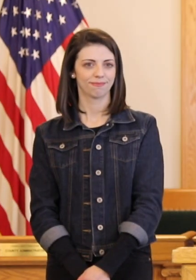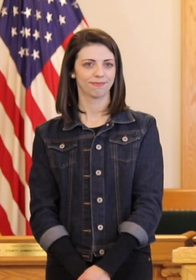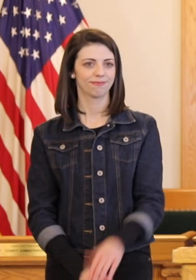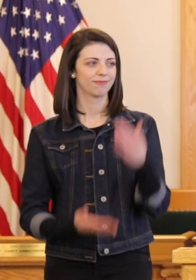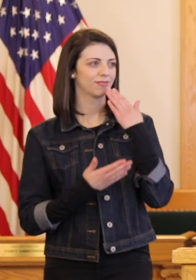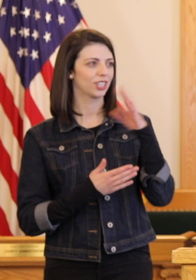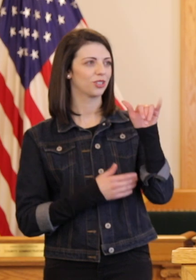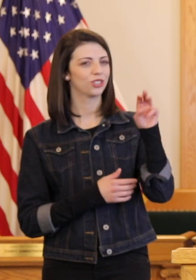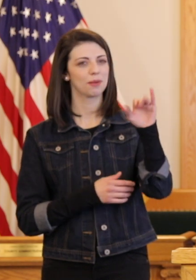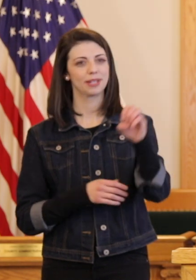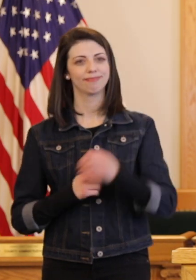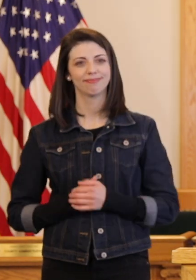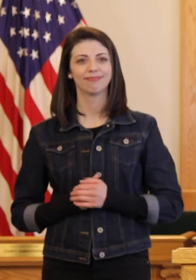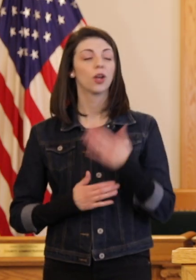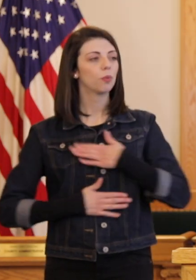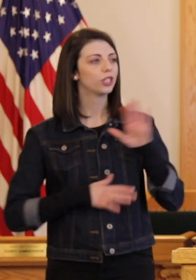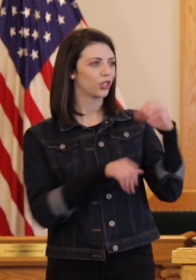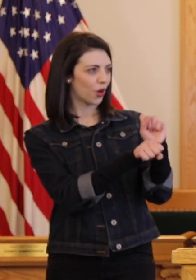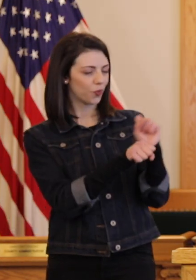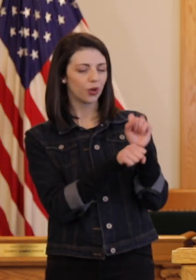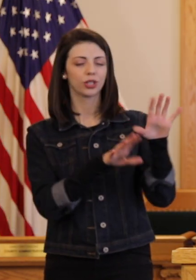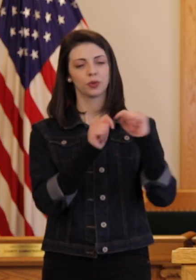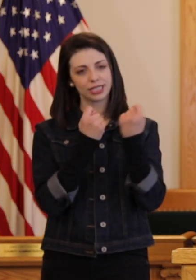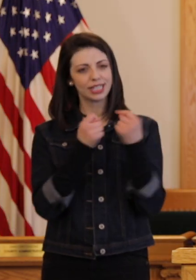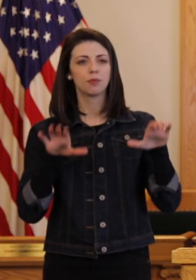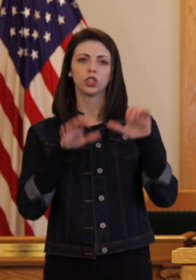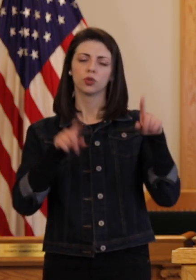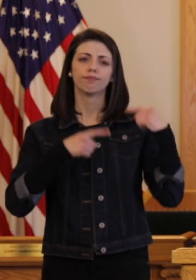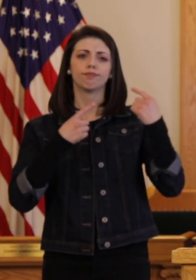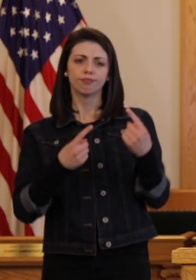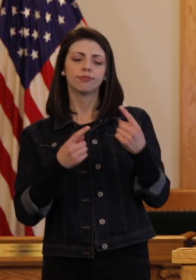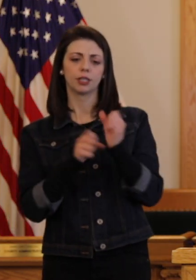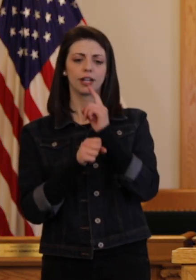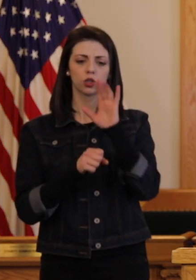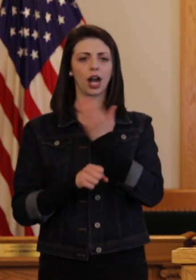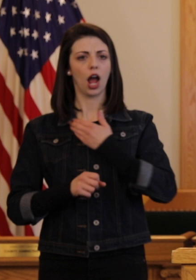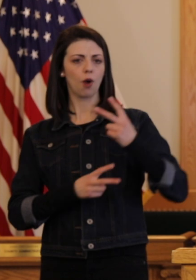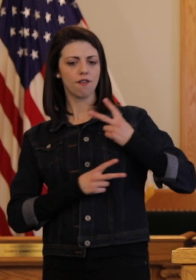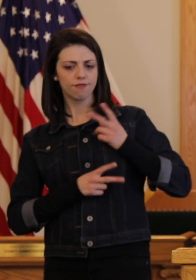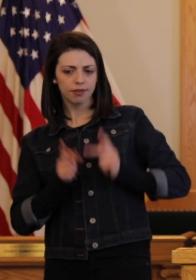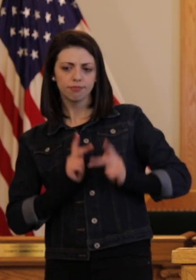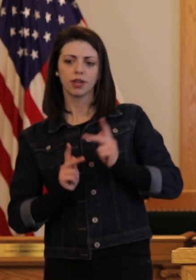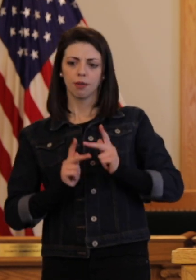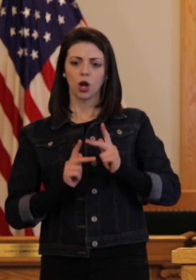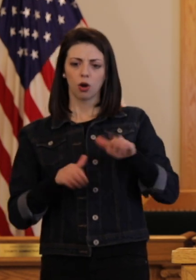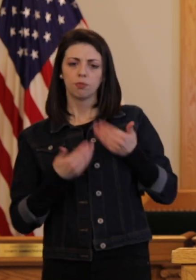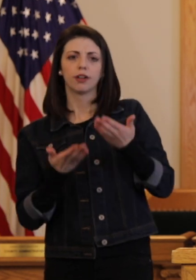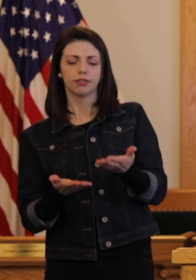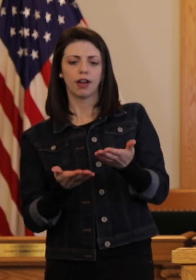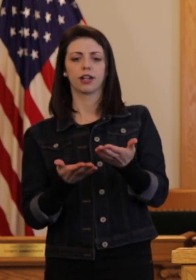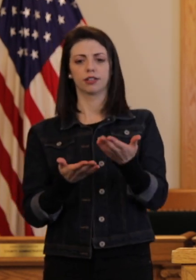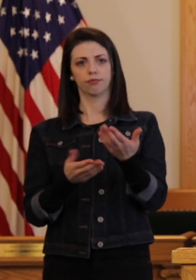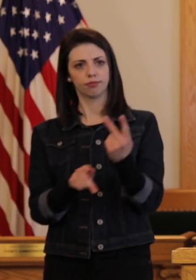Thank you, Jamie. We appreciate the work that you and your team are doing to help our veterans make sure they are receiving the benefits that they earned. Before